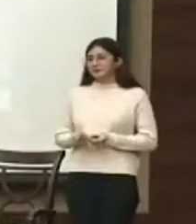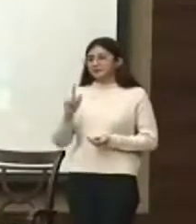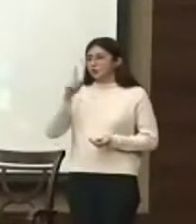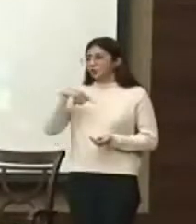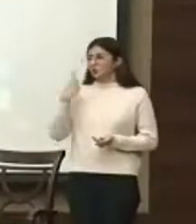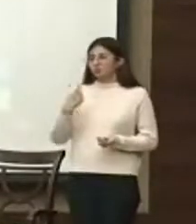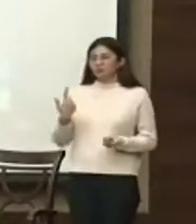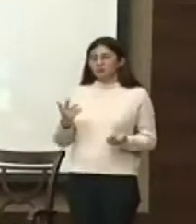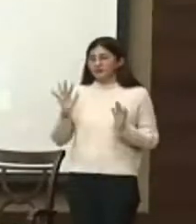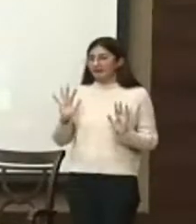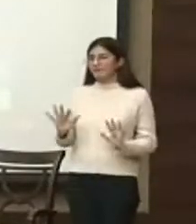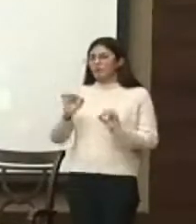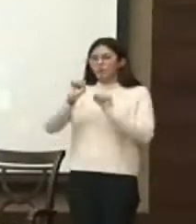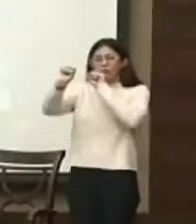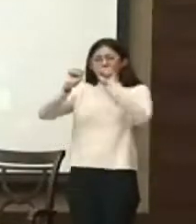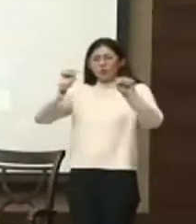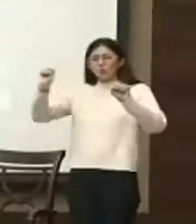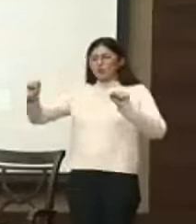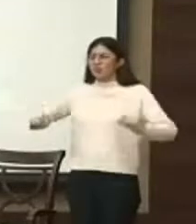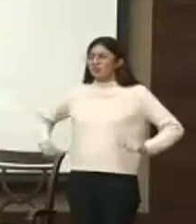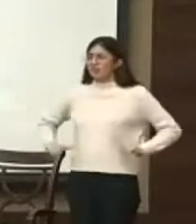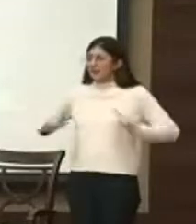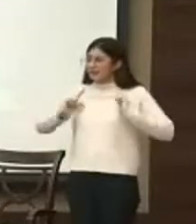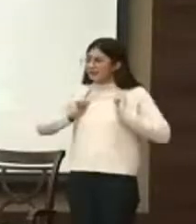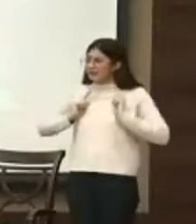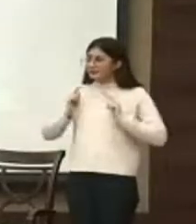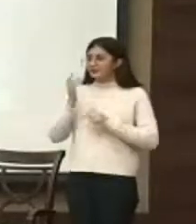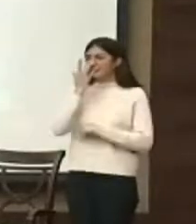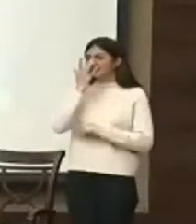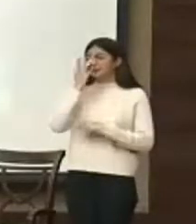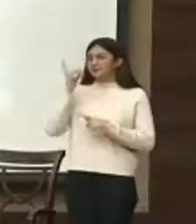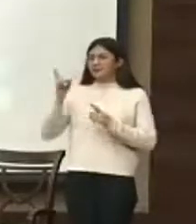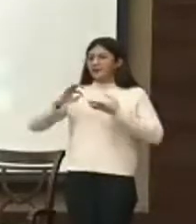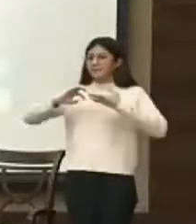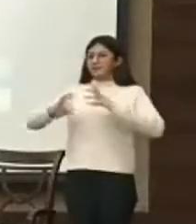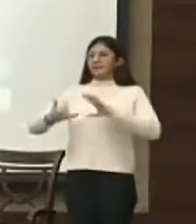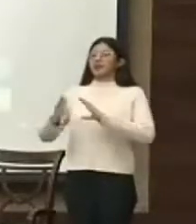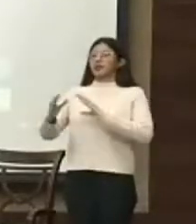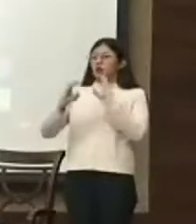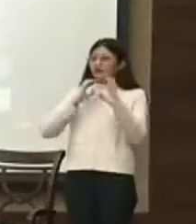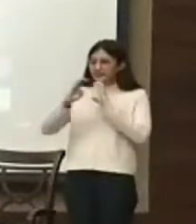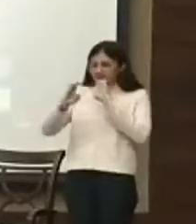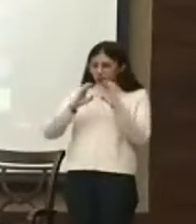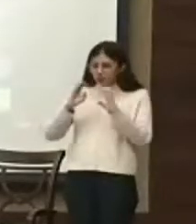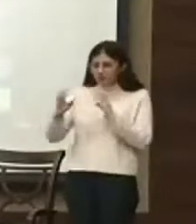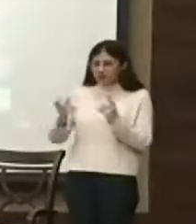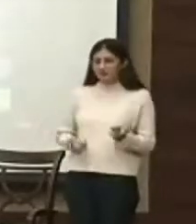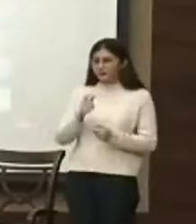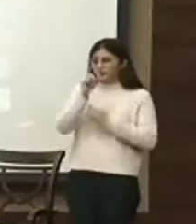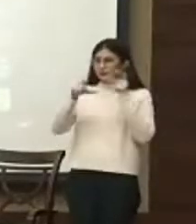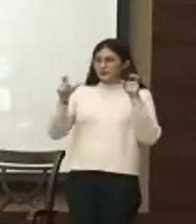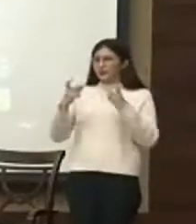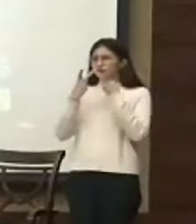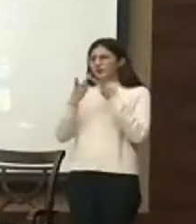who in their own lives are creating conversations around the differently able sector,